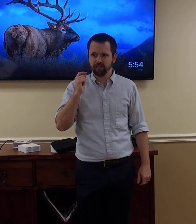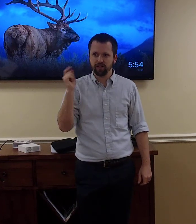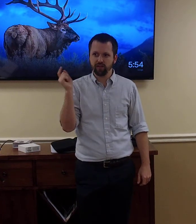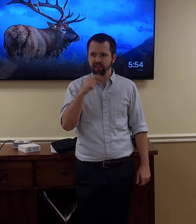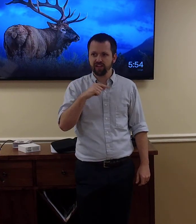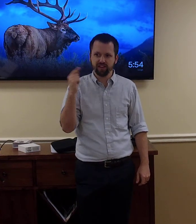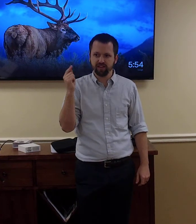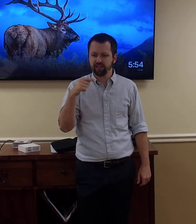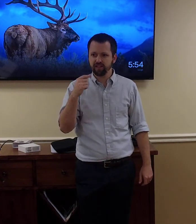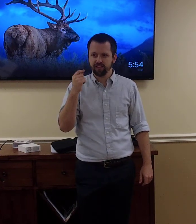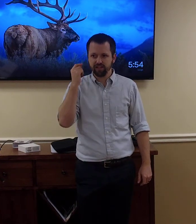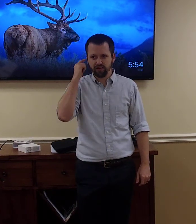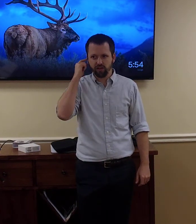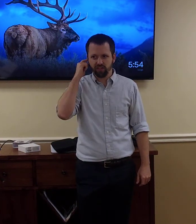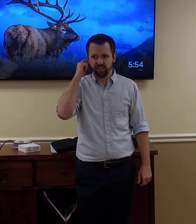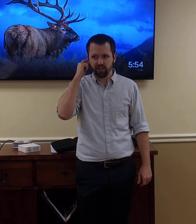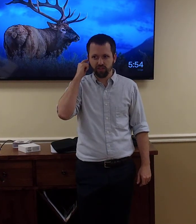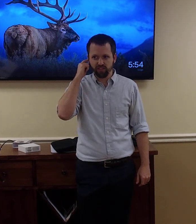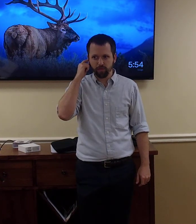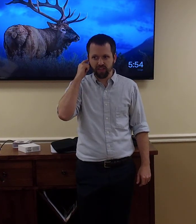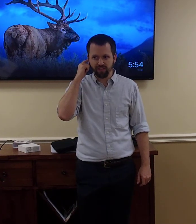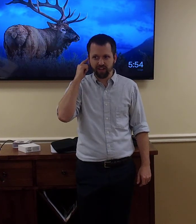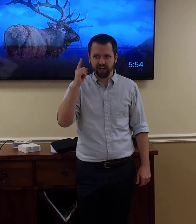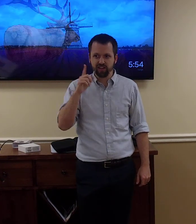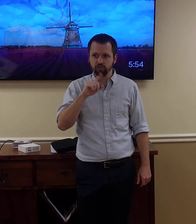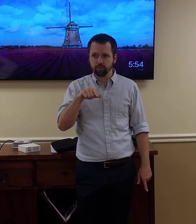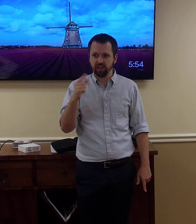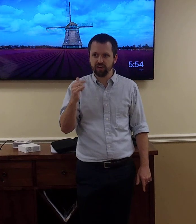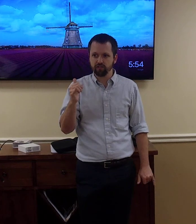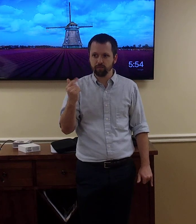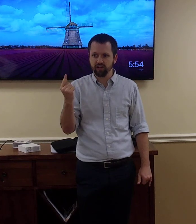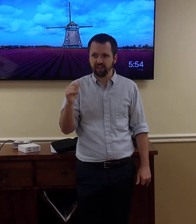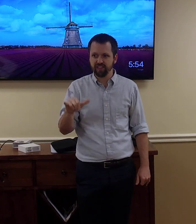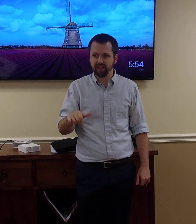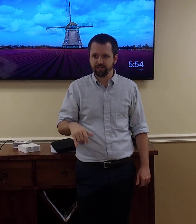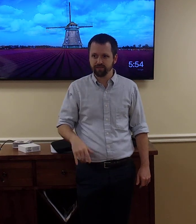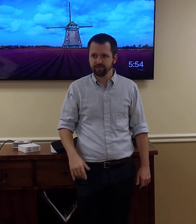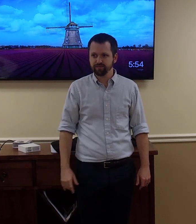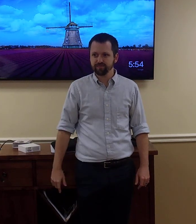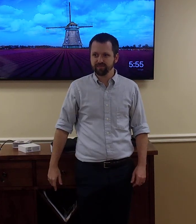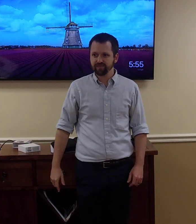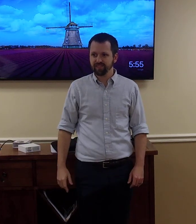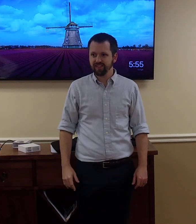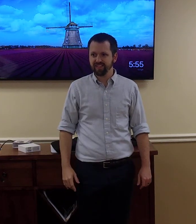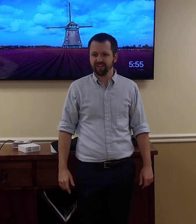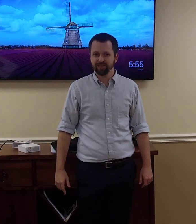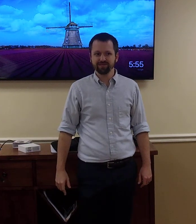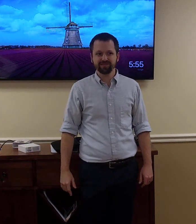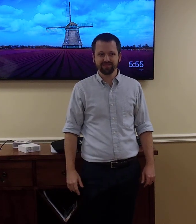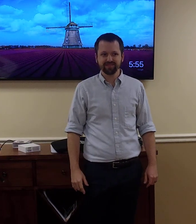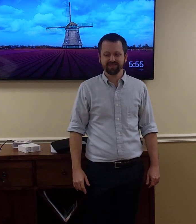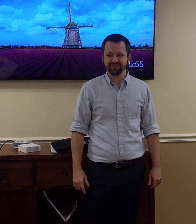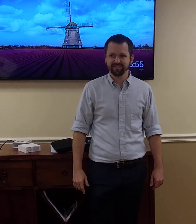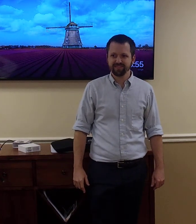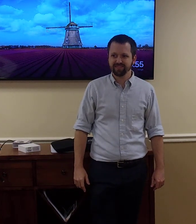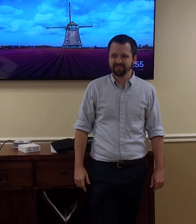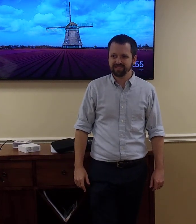you go. Now they can, at least hear the same thing if they got answers playing or something like that. So. Answers playing. That's